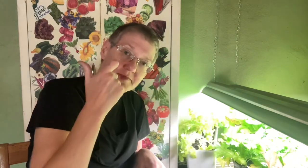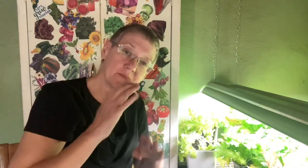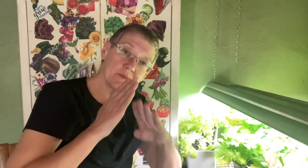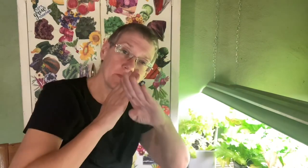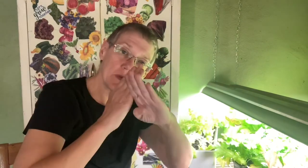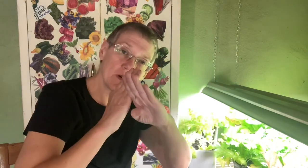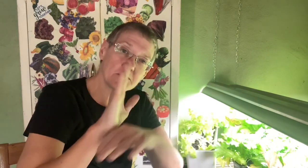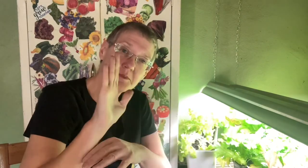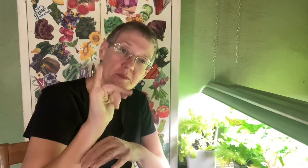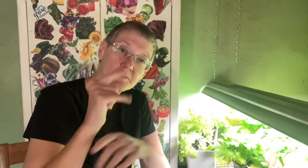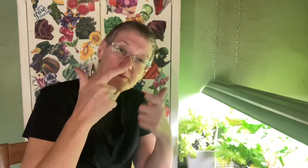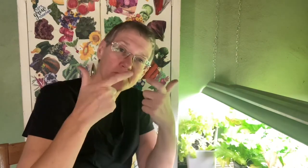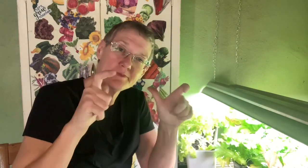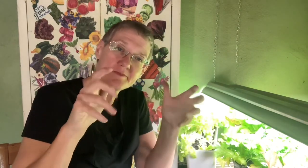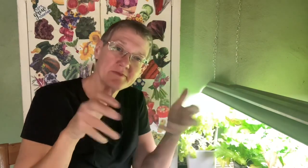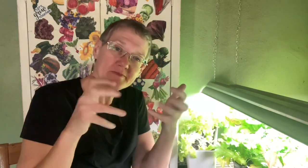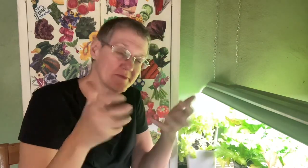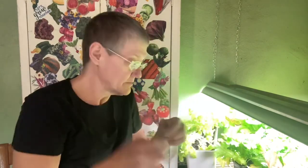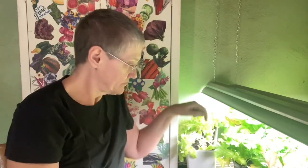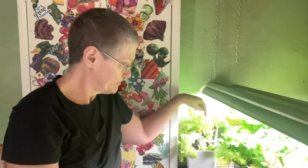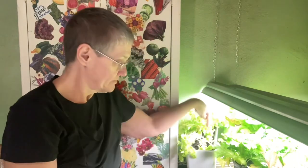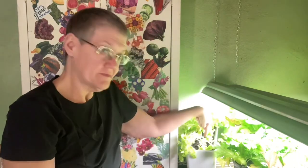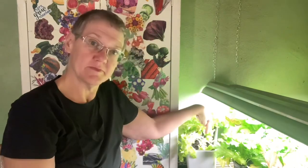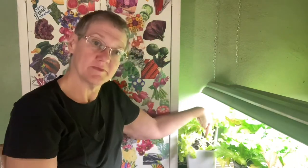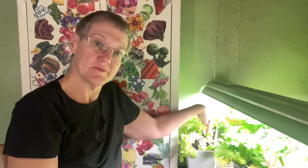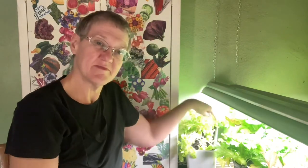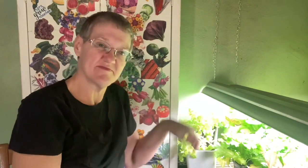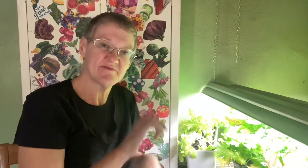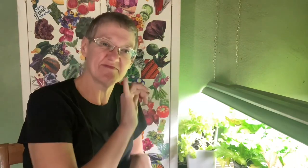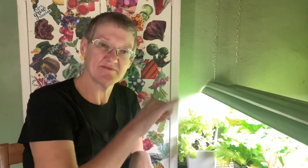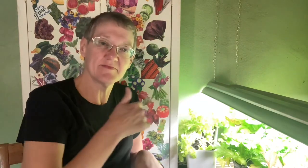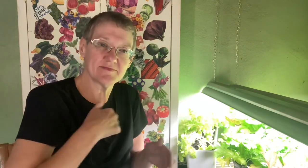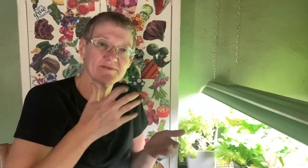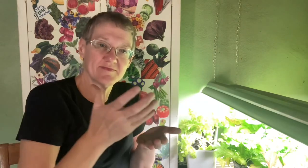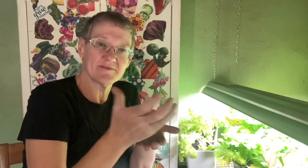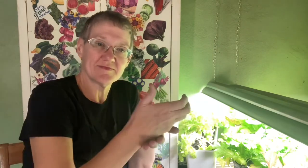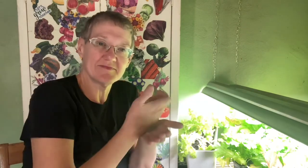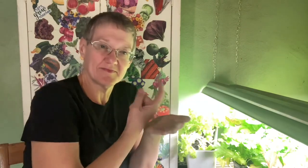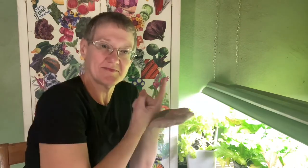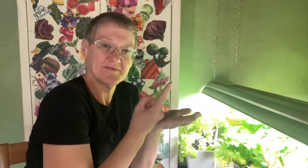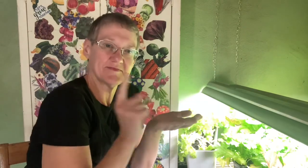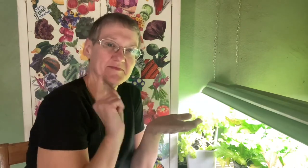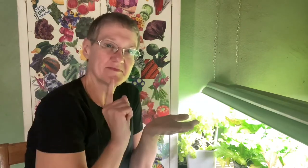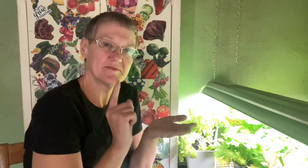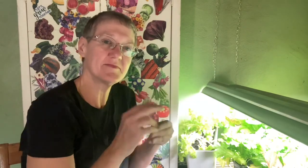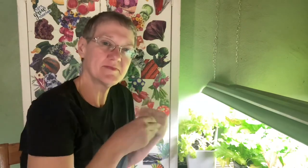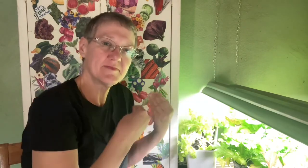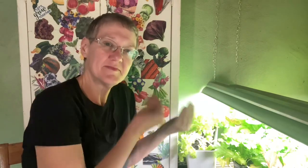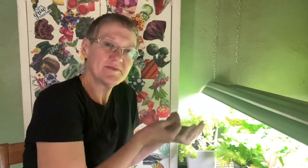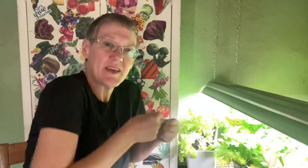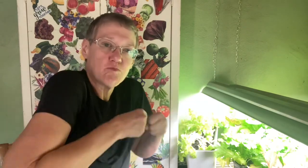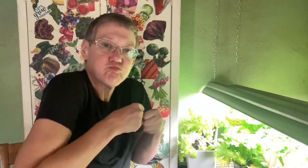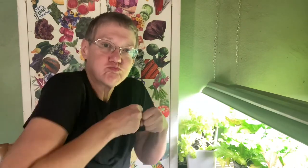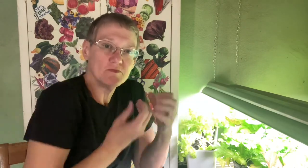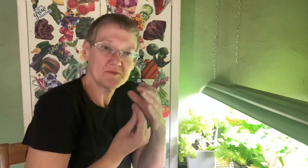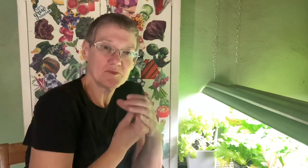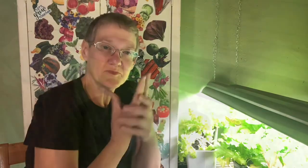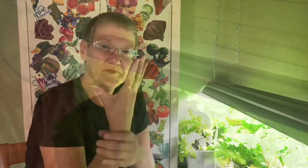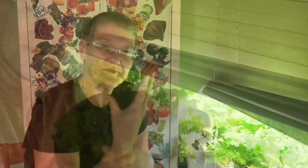That's because there was another head in the middle blocking it from the light, and that's what I harvested last week. It gave